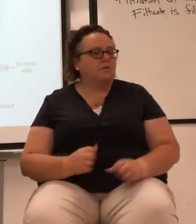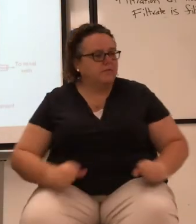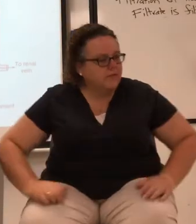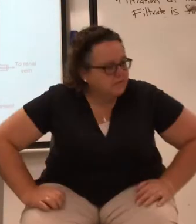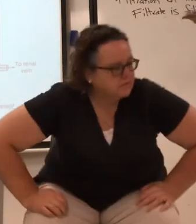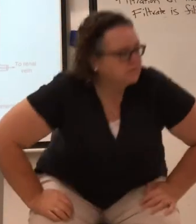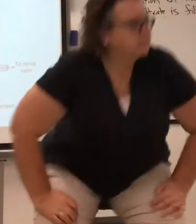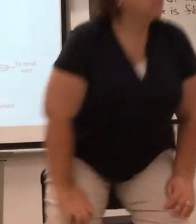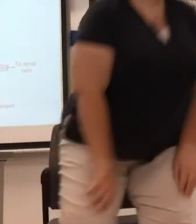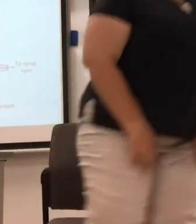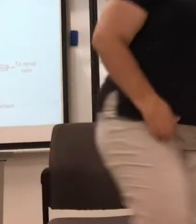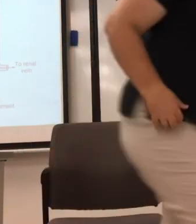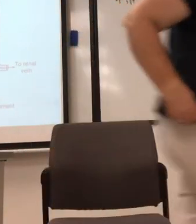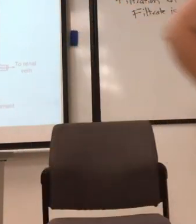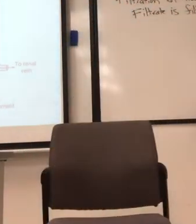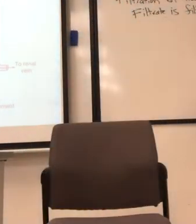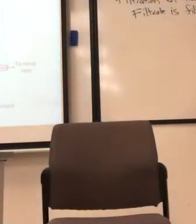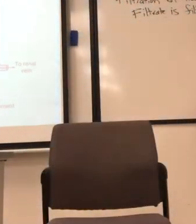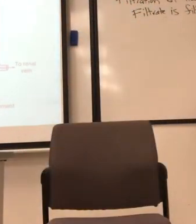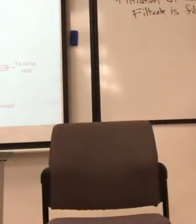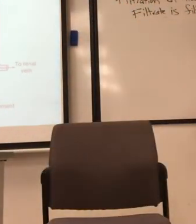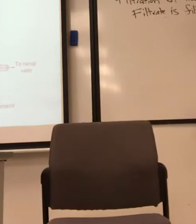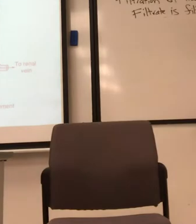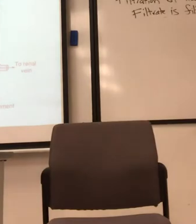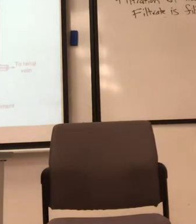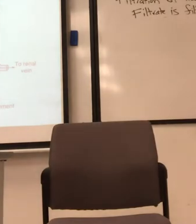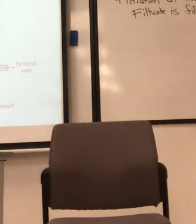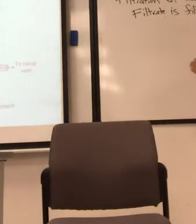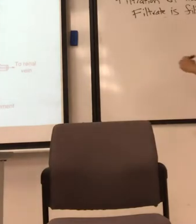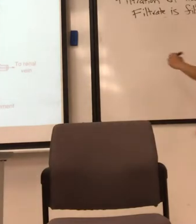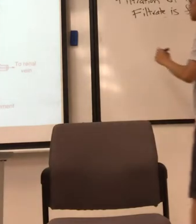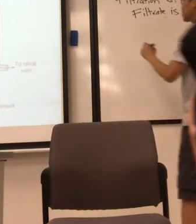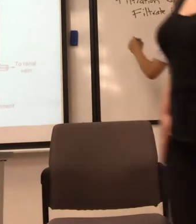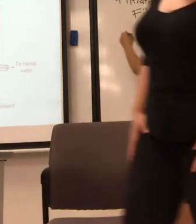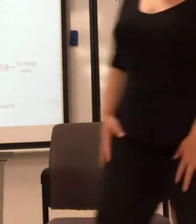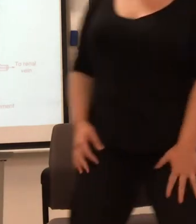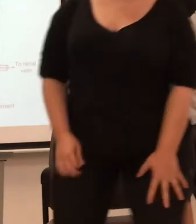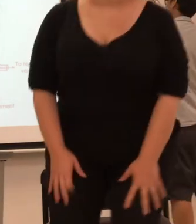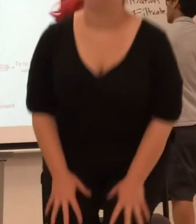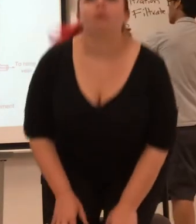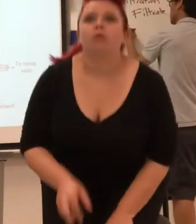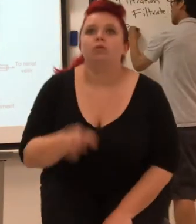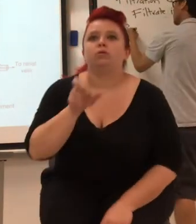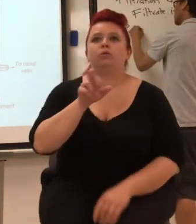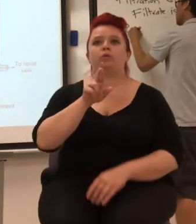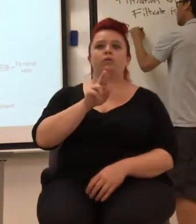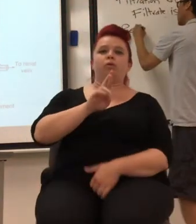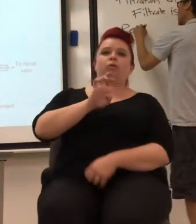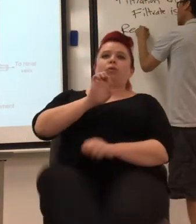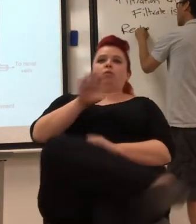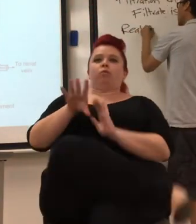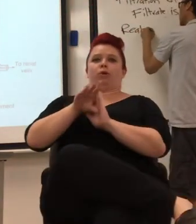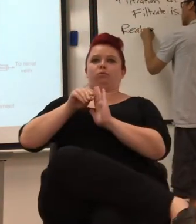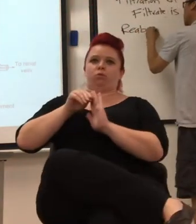And that is what is coursing through the rest of the nephron. Reabsorption